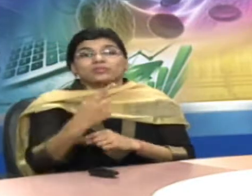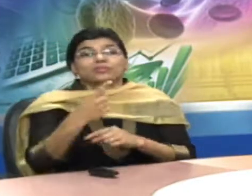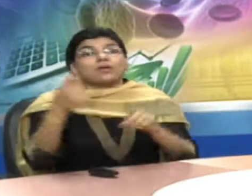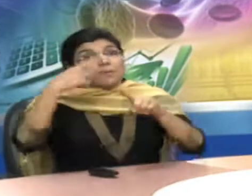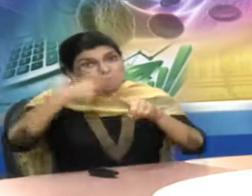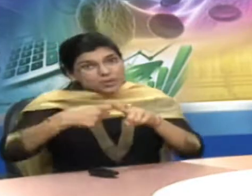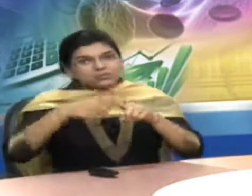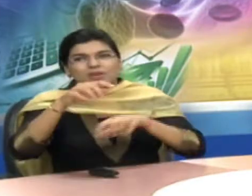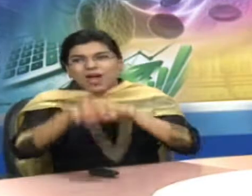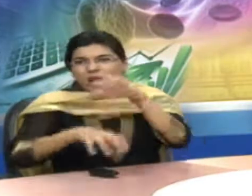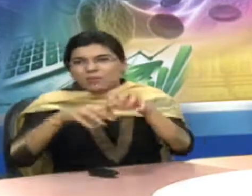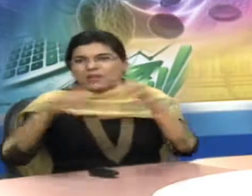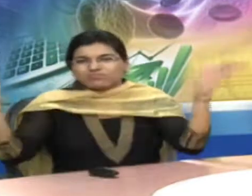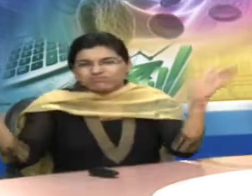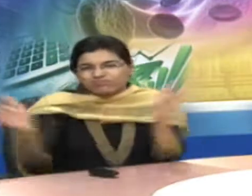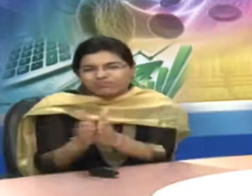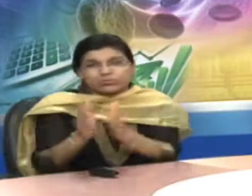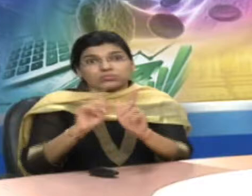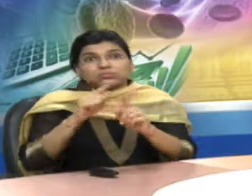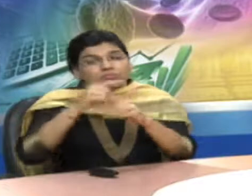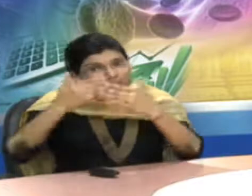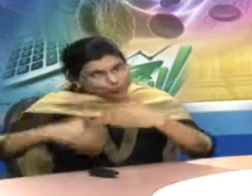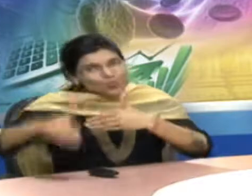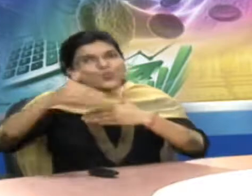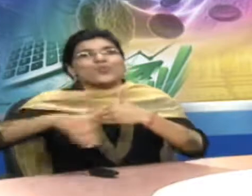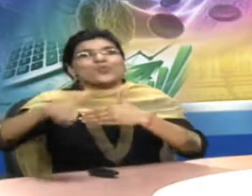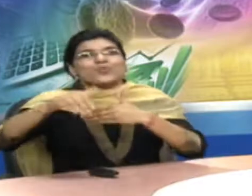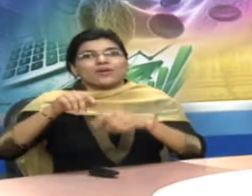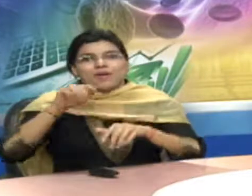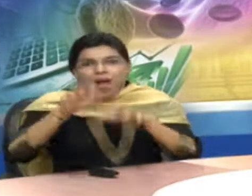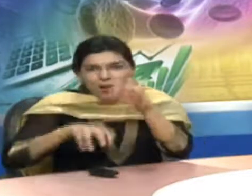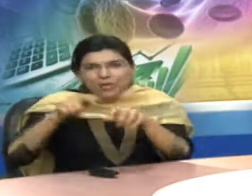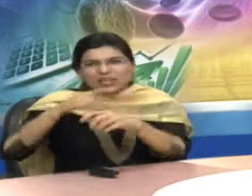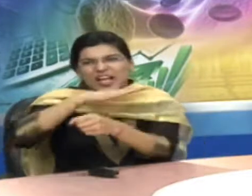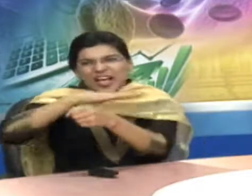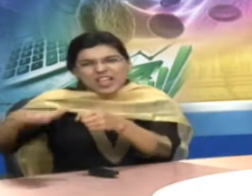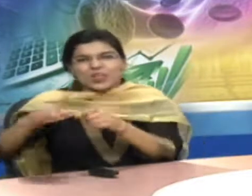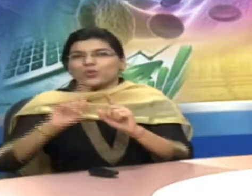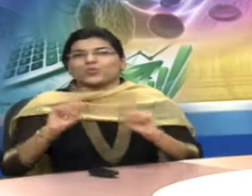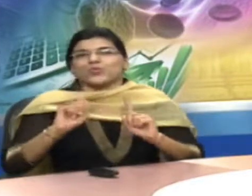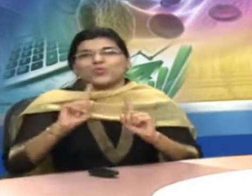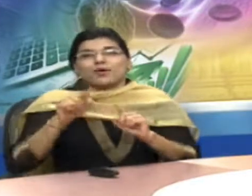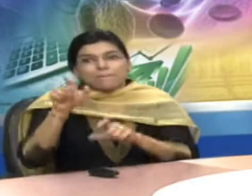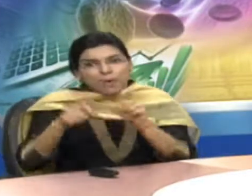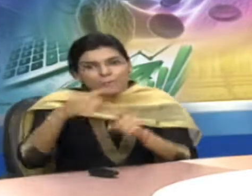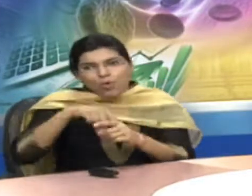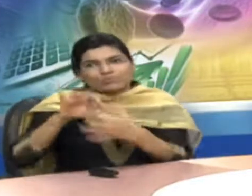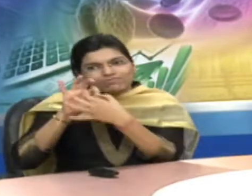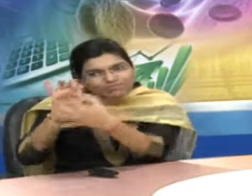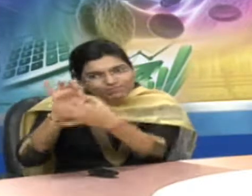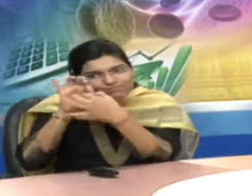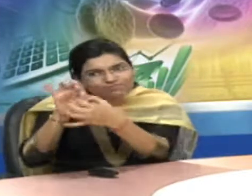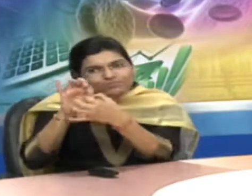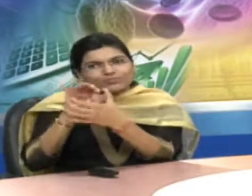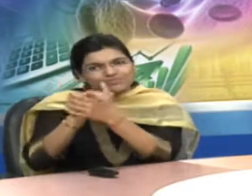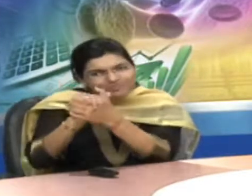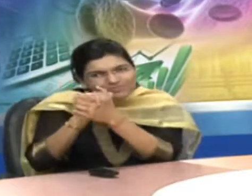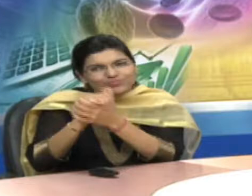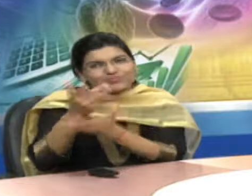in this beautiful nature. We should not kill animals, we should be friendly